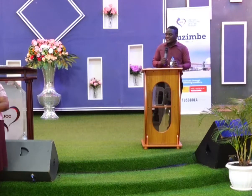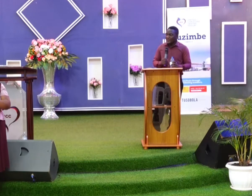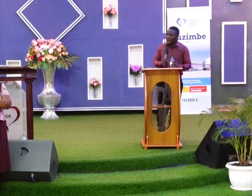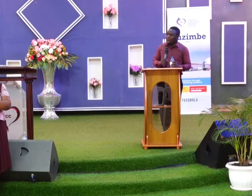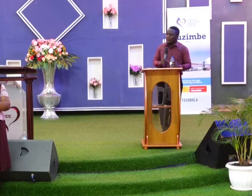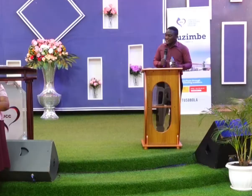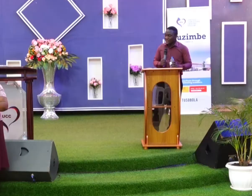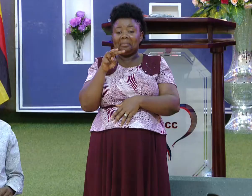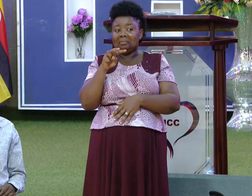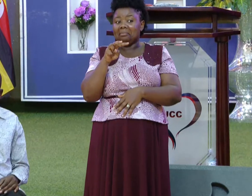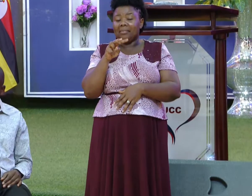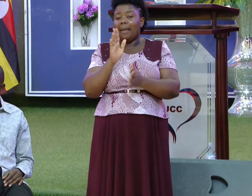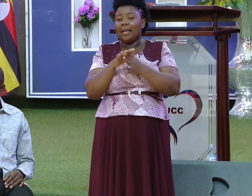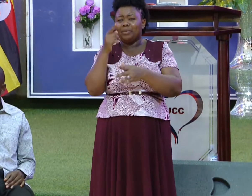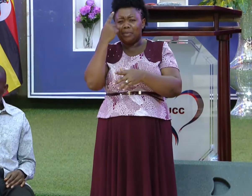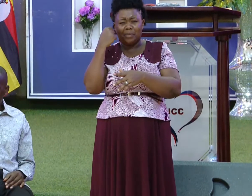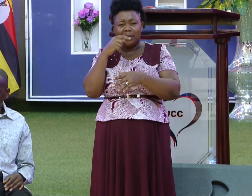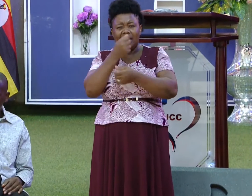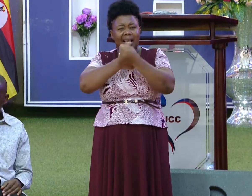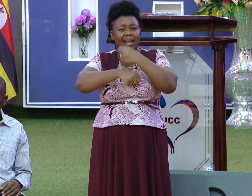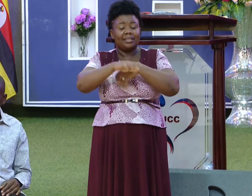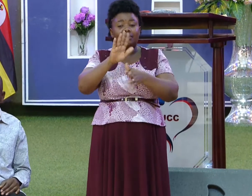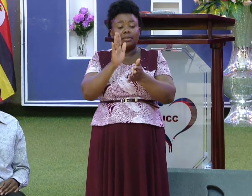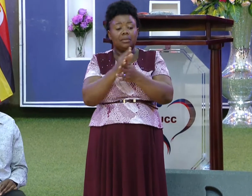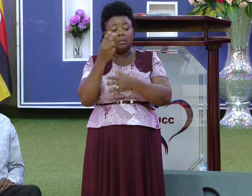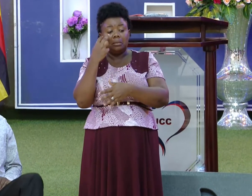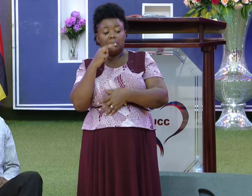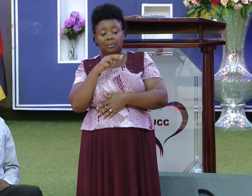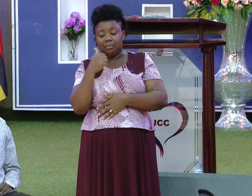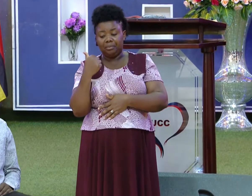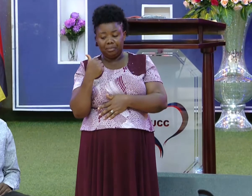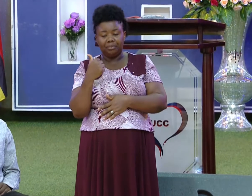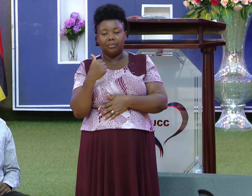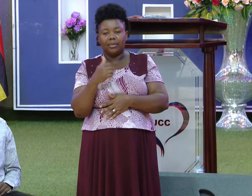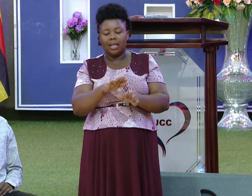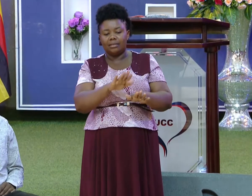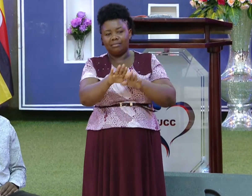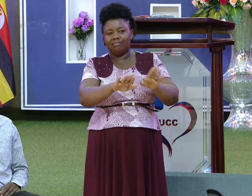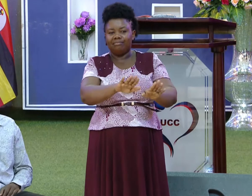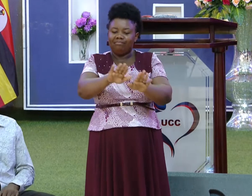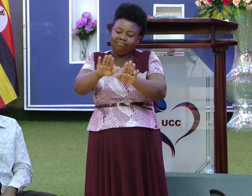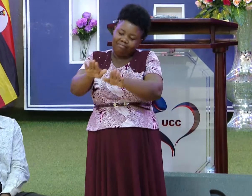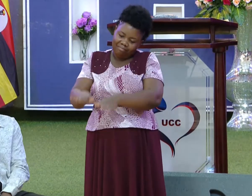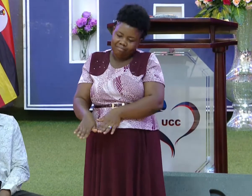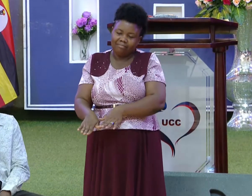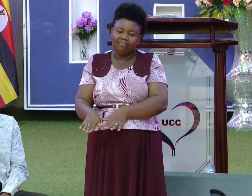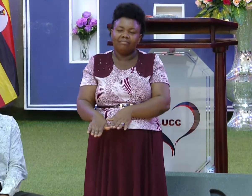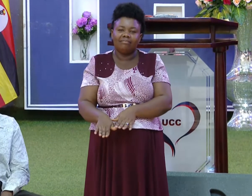there is someone who looks at you, but the eye speaks a lot. She gave me an eye, I took them